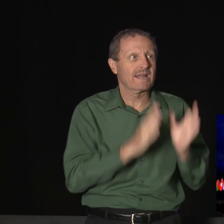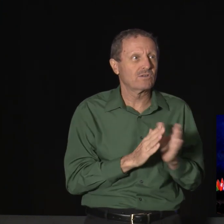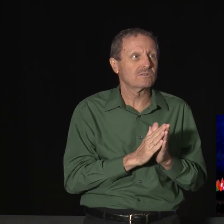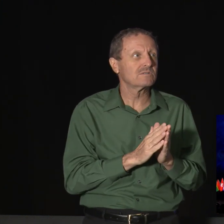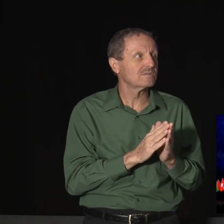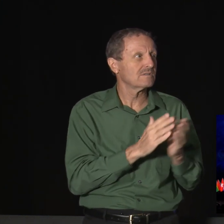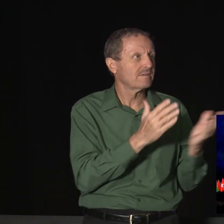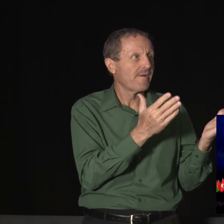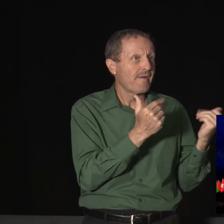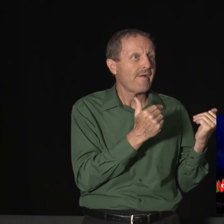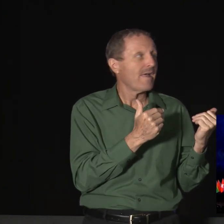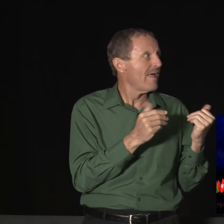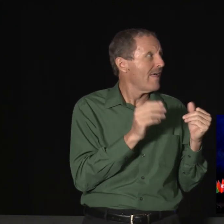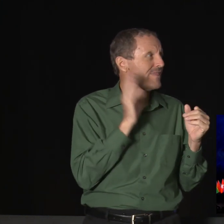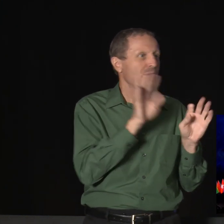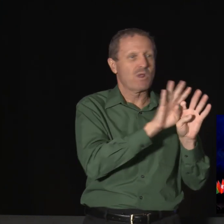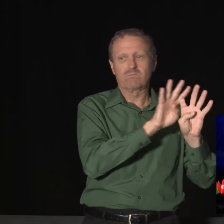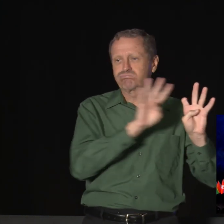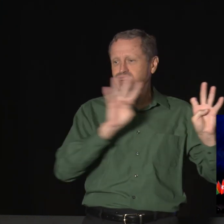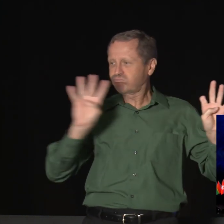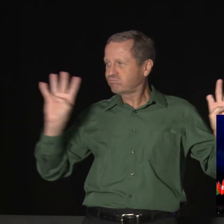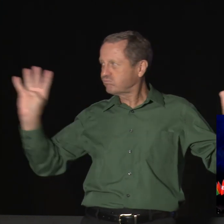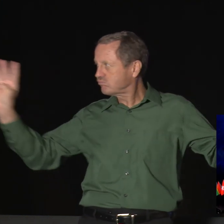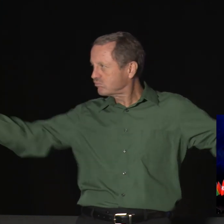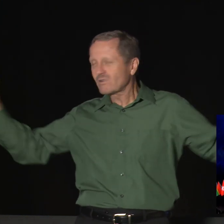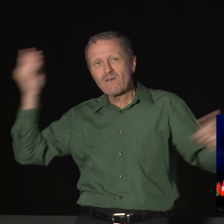going to stretch themselves out across this front.